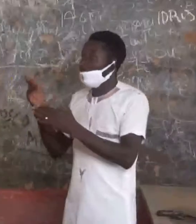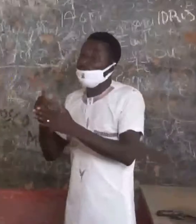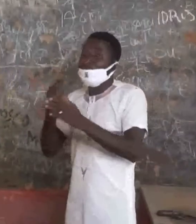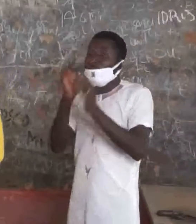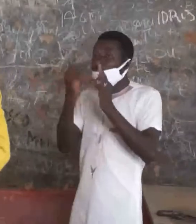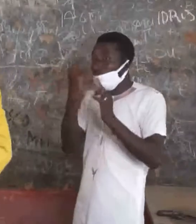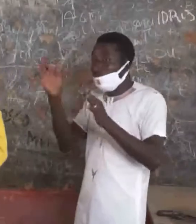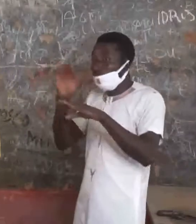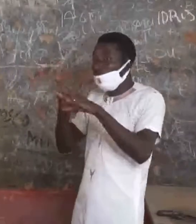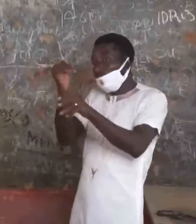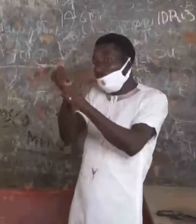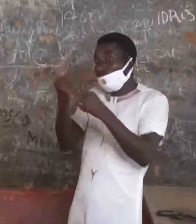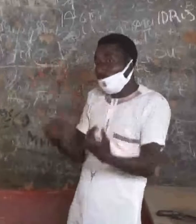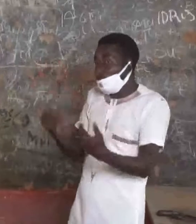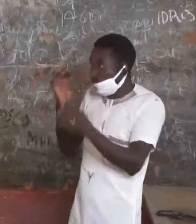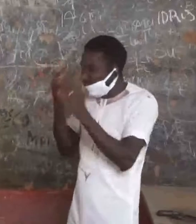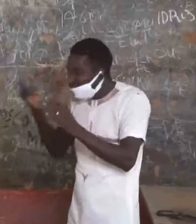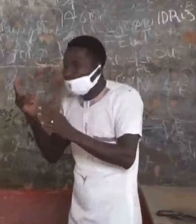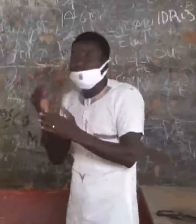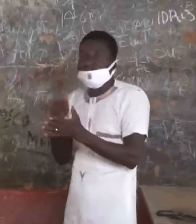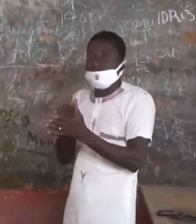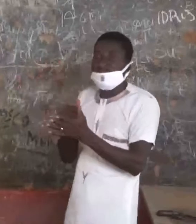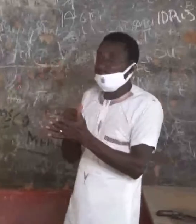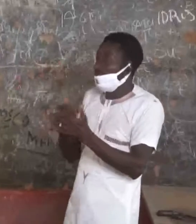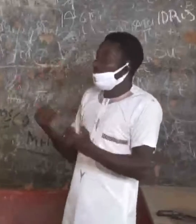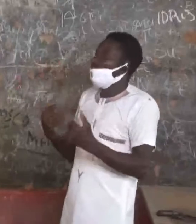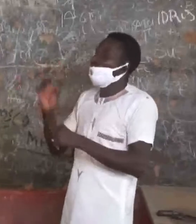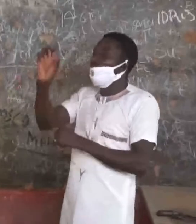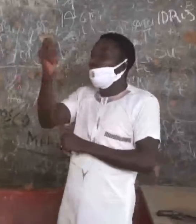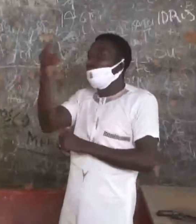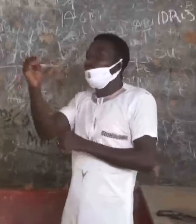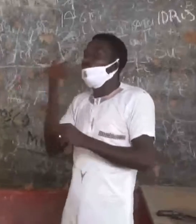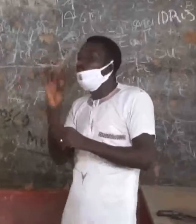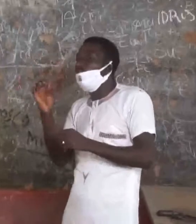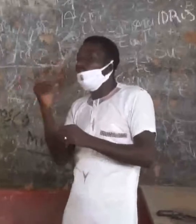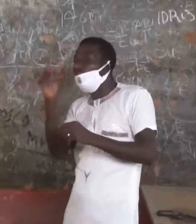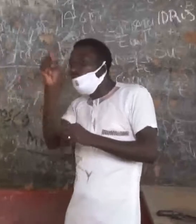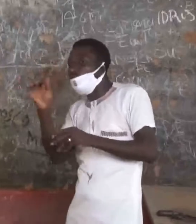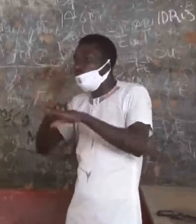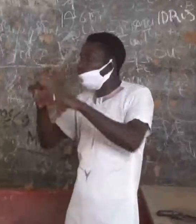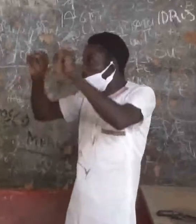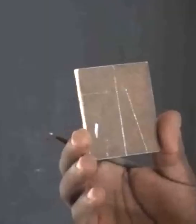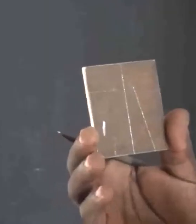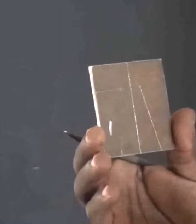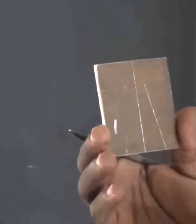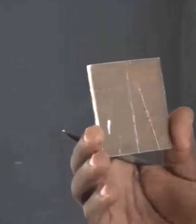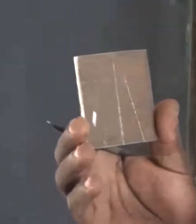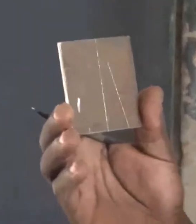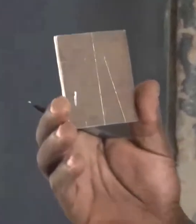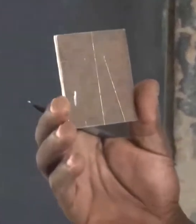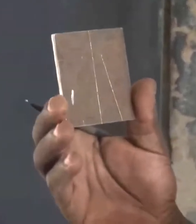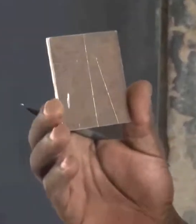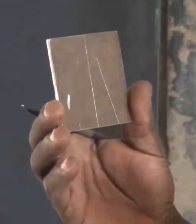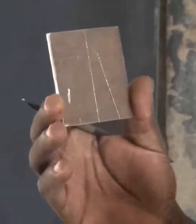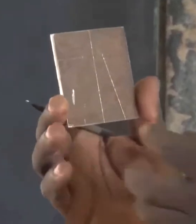if you look at the workpiece, if you can see clearly, now the shape of the question on the blackboard is being marked